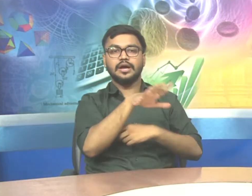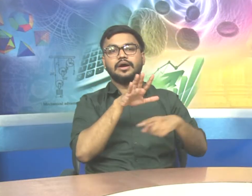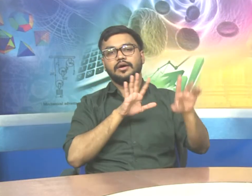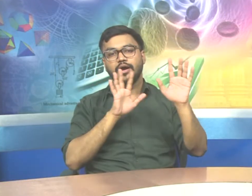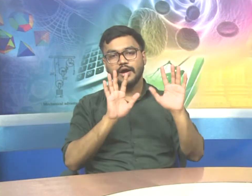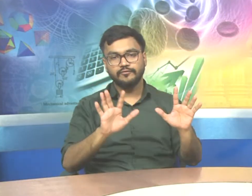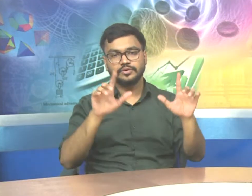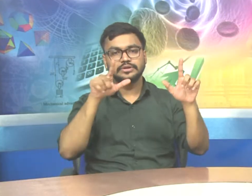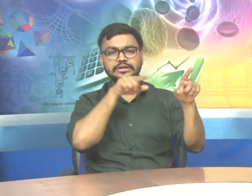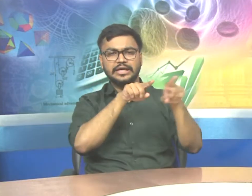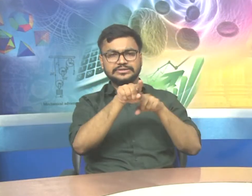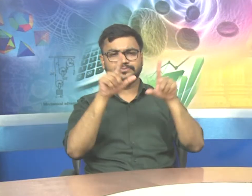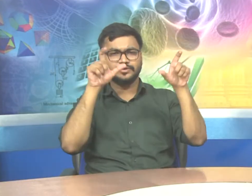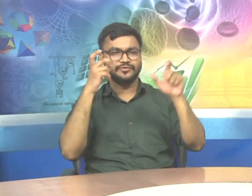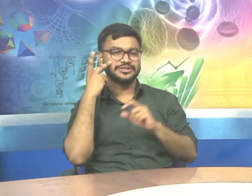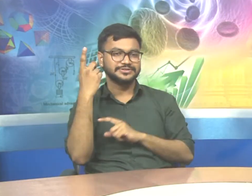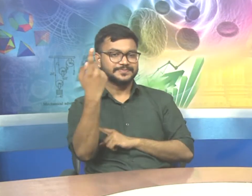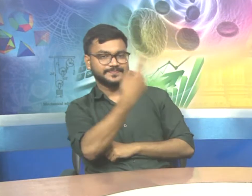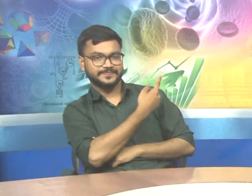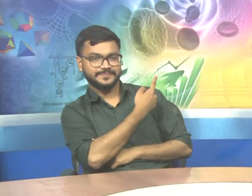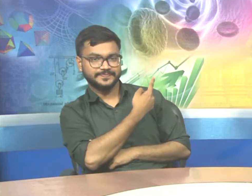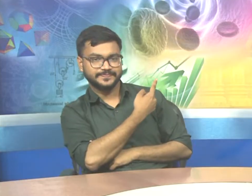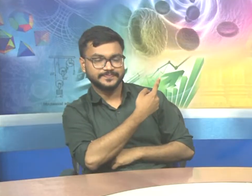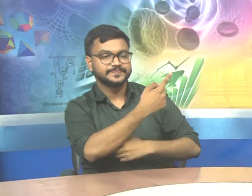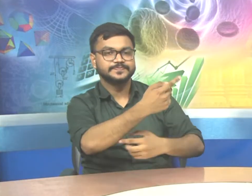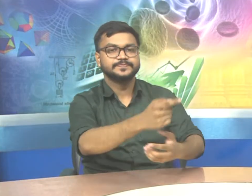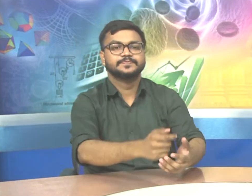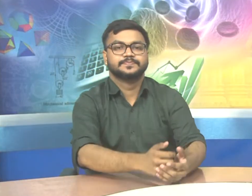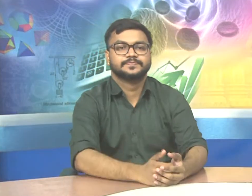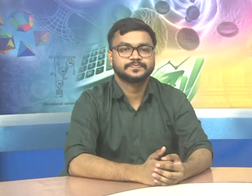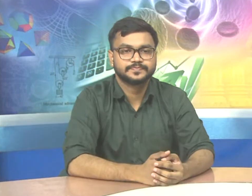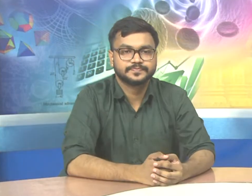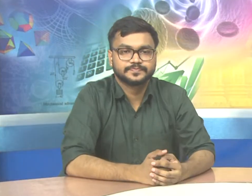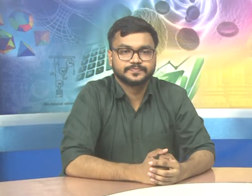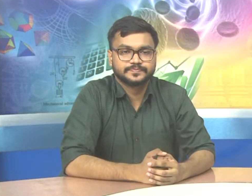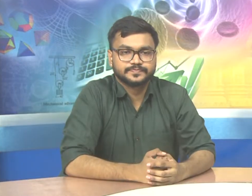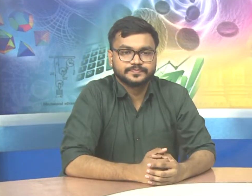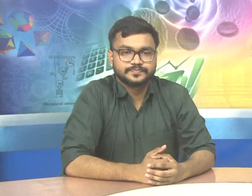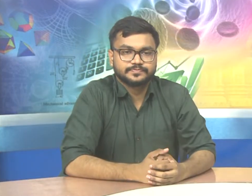Solar panel helps to plant growth.